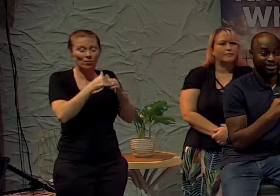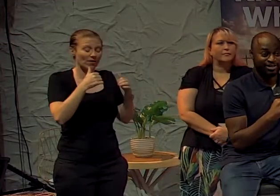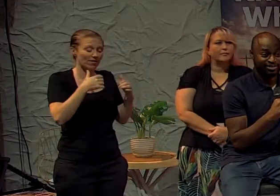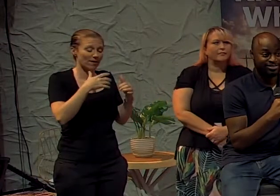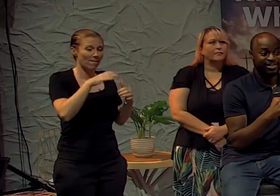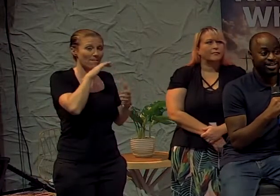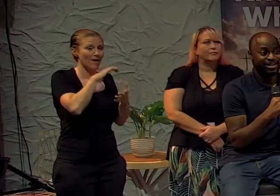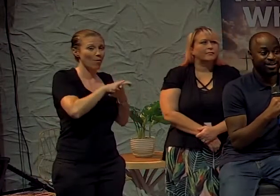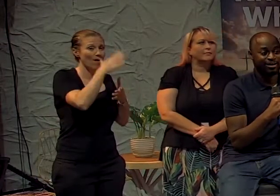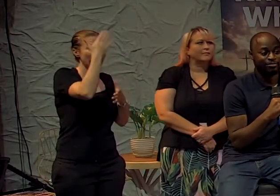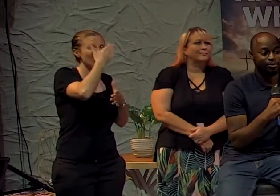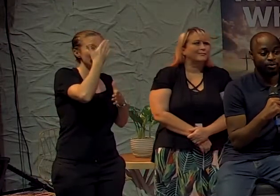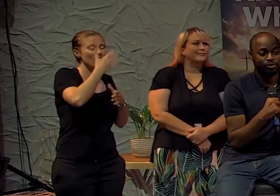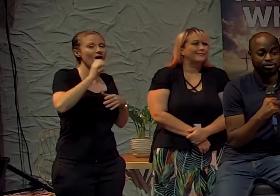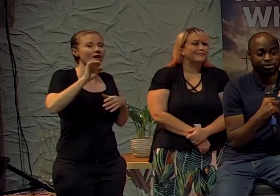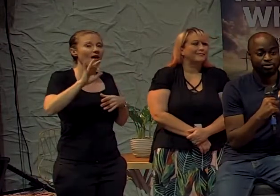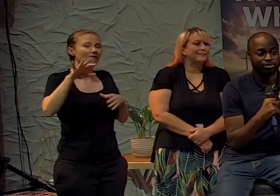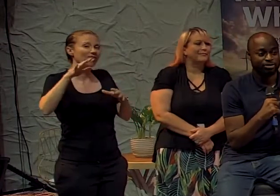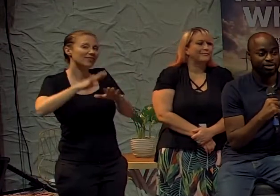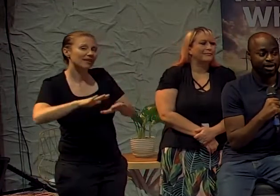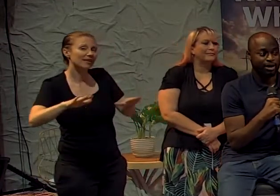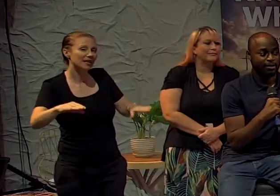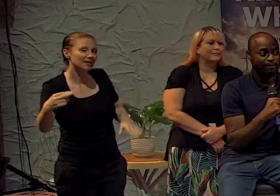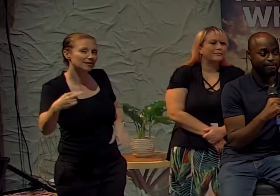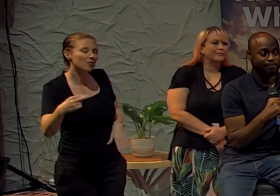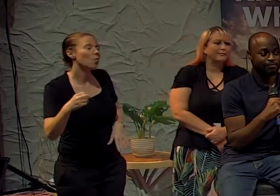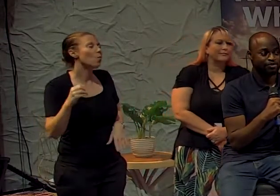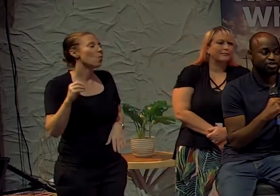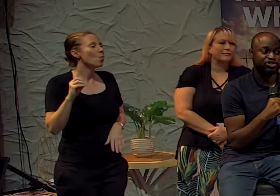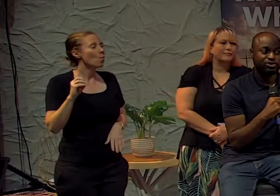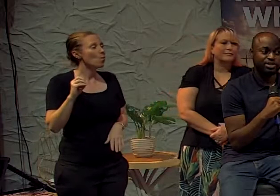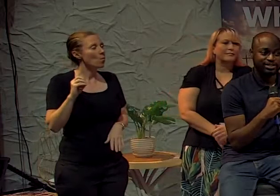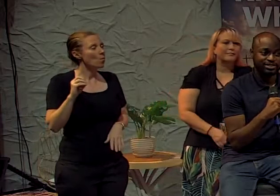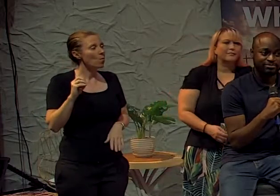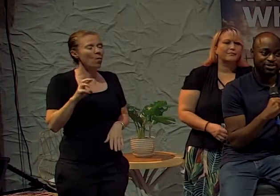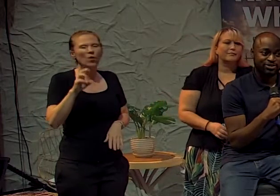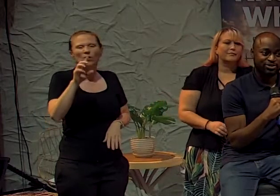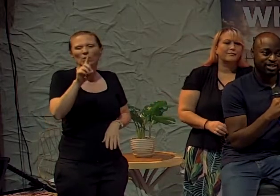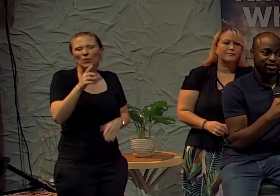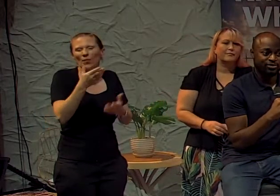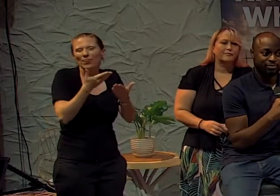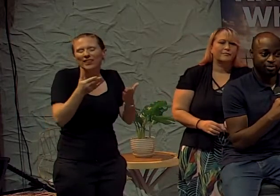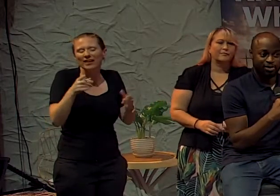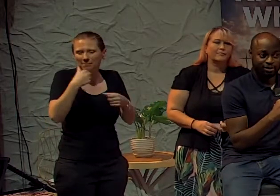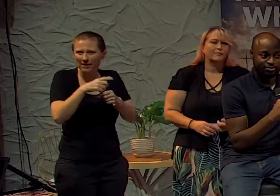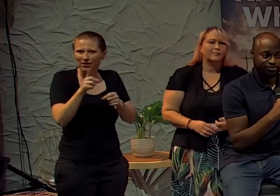front of our kids, or just doing things to make sure that they know that my wife comes